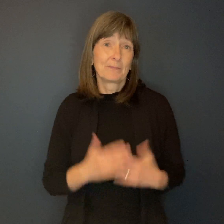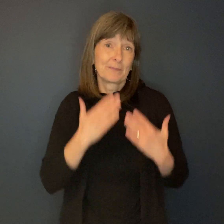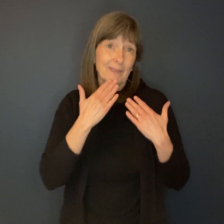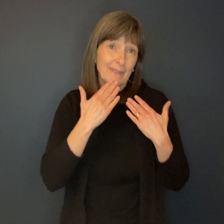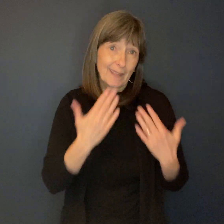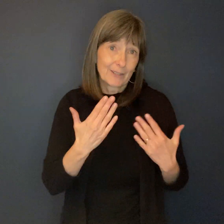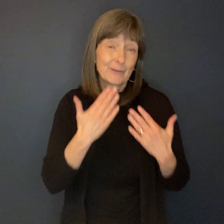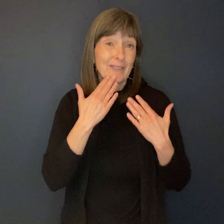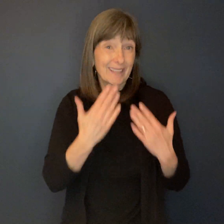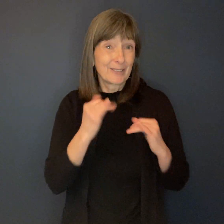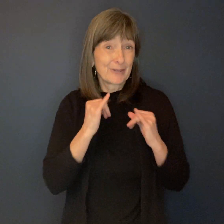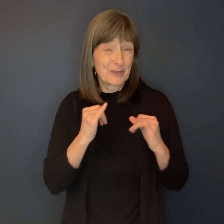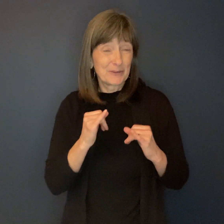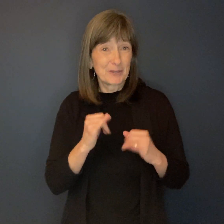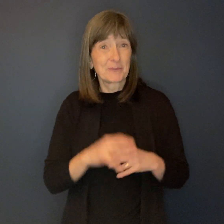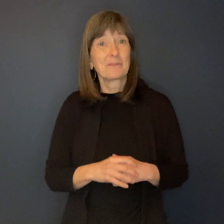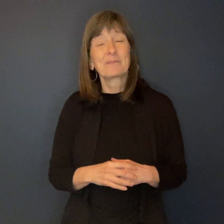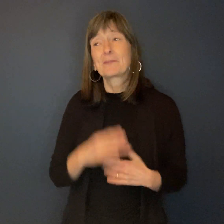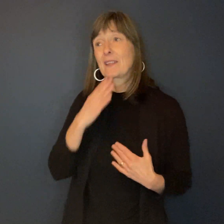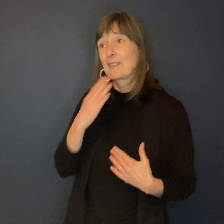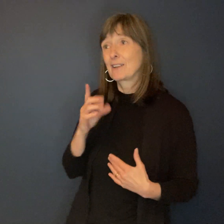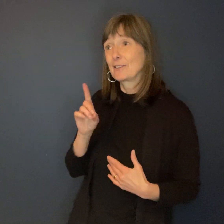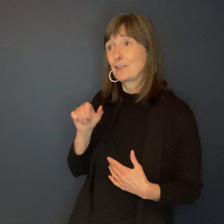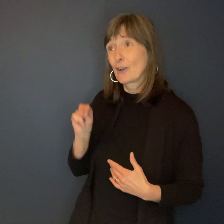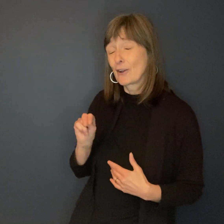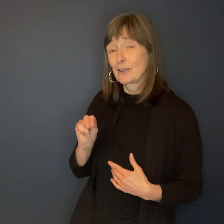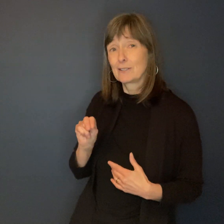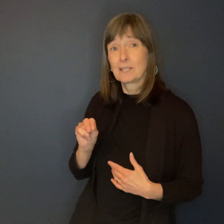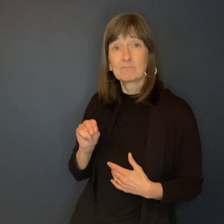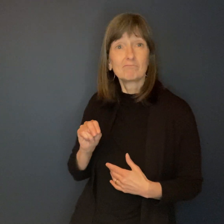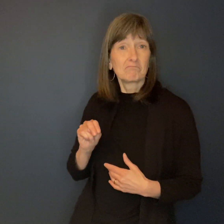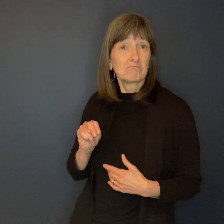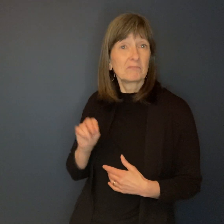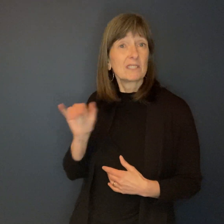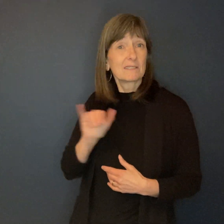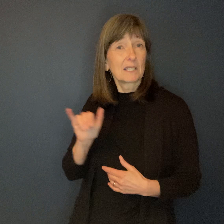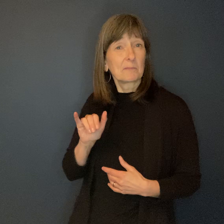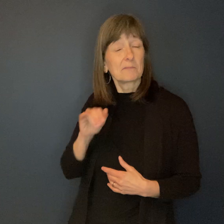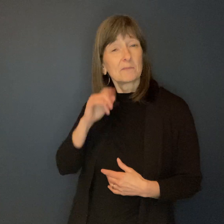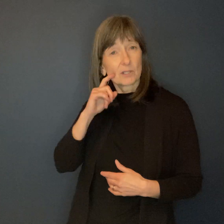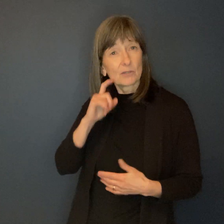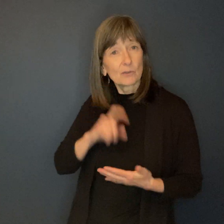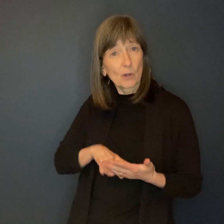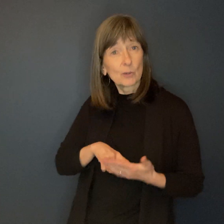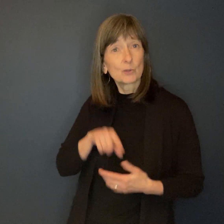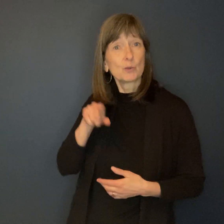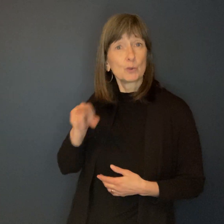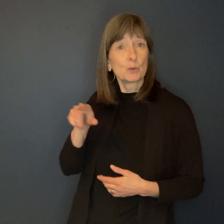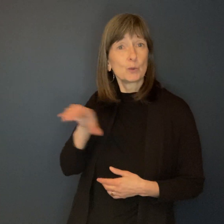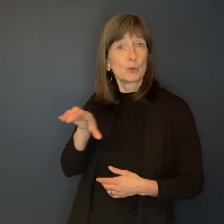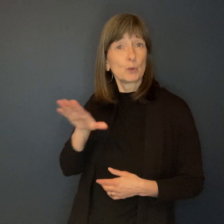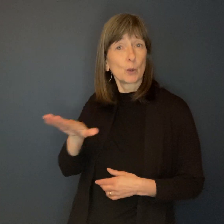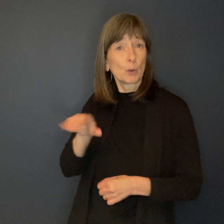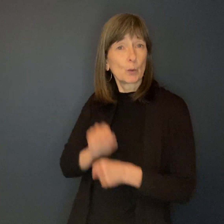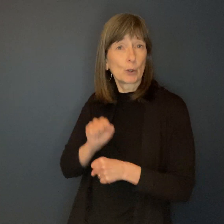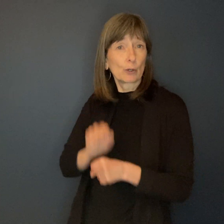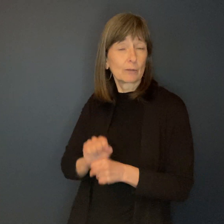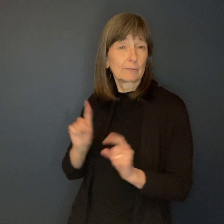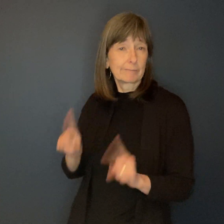participating in this interview. Well, thank you, Don. And similarly, I would acknowledge the contributions that you've made over the years because we've known each